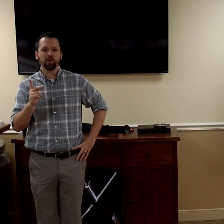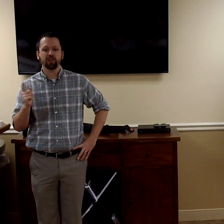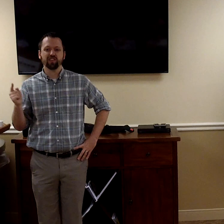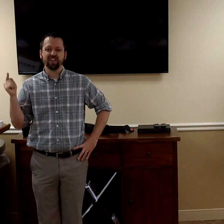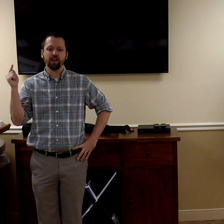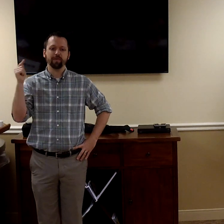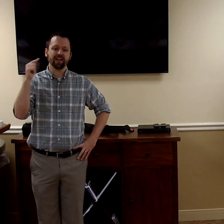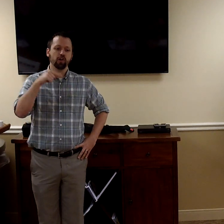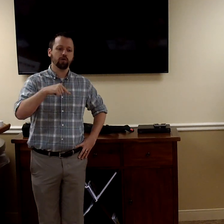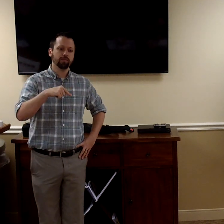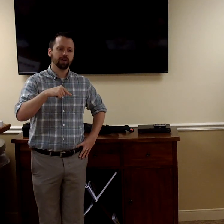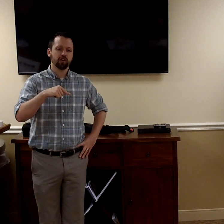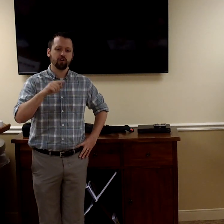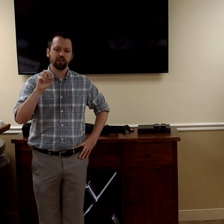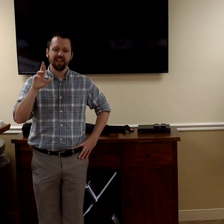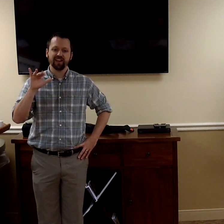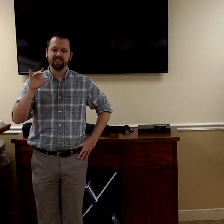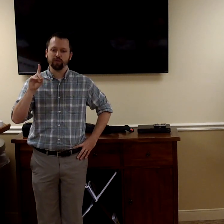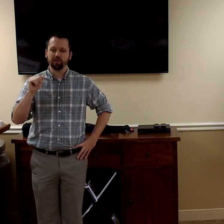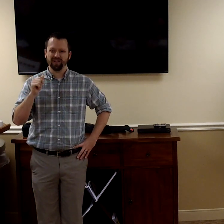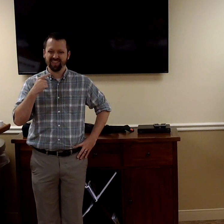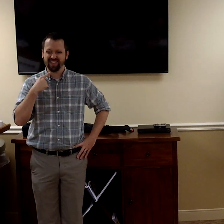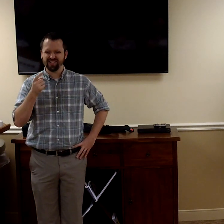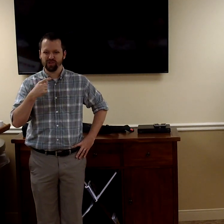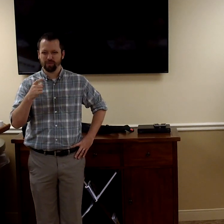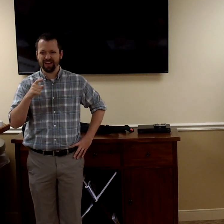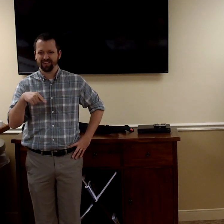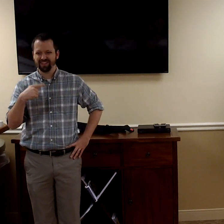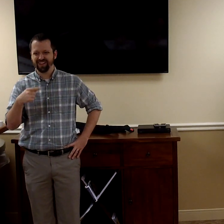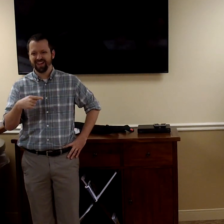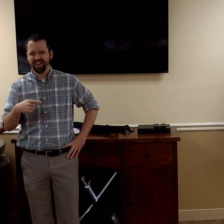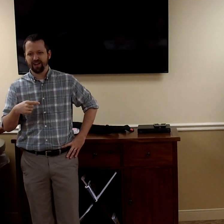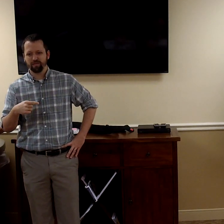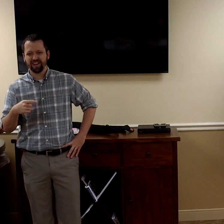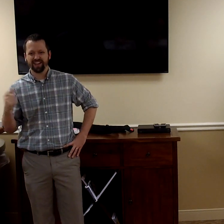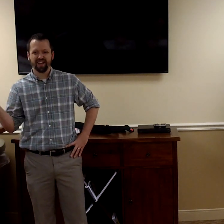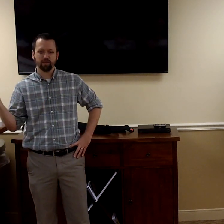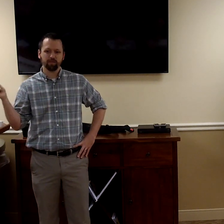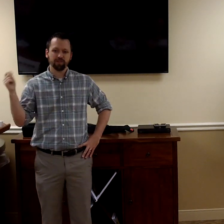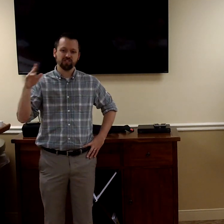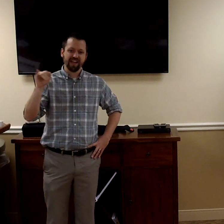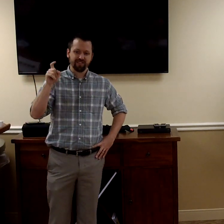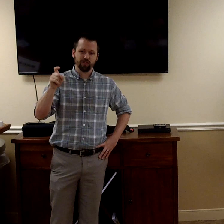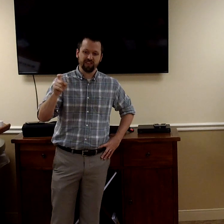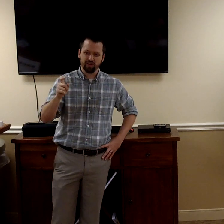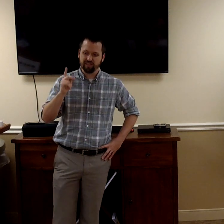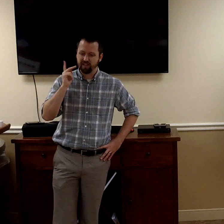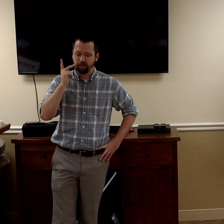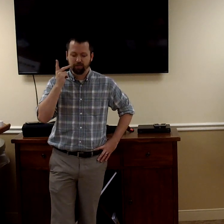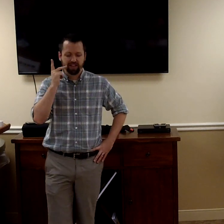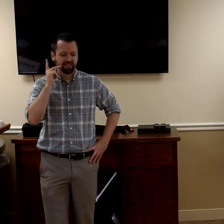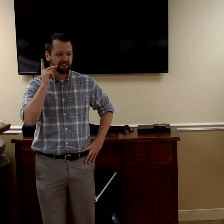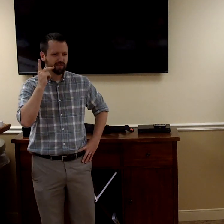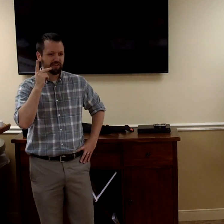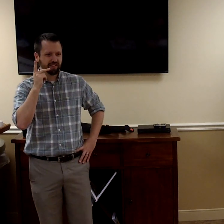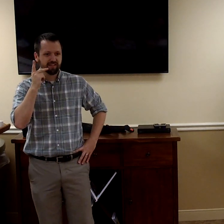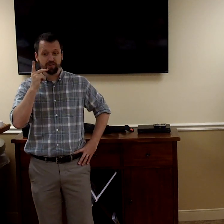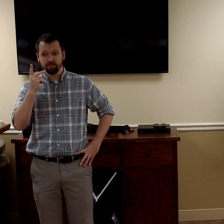There's a town back home called Arcadia that we would always say that joke about. But then I got up to Jacksonville. They also said that about Palacta, and I was like, oh, that